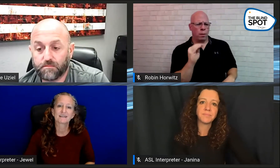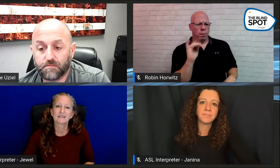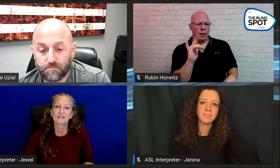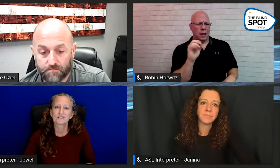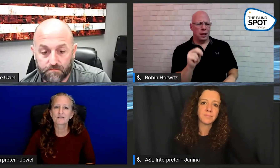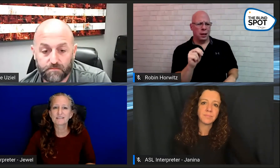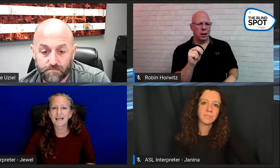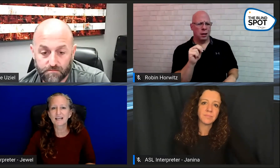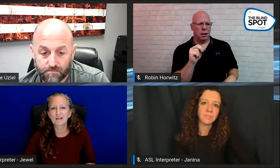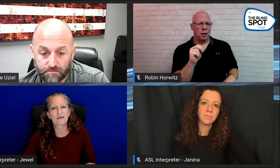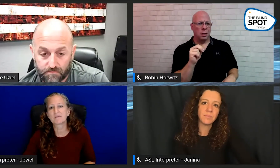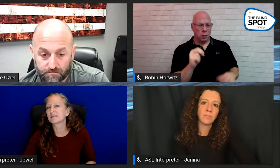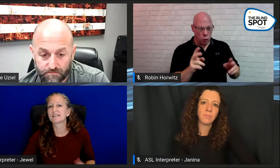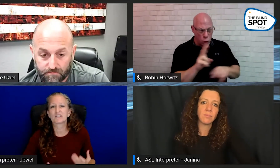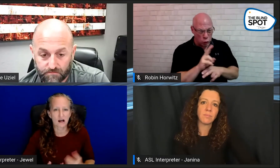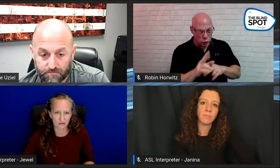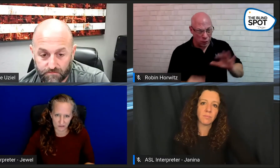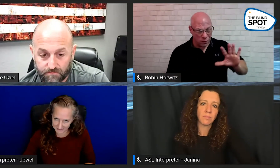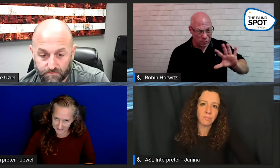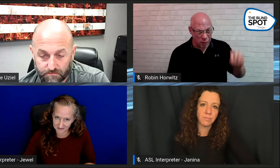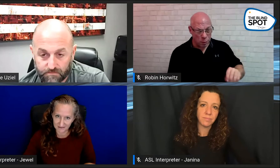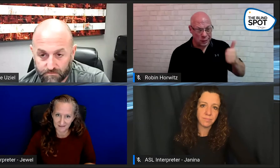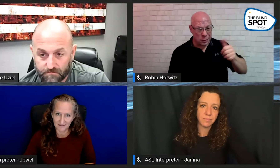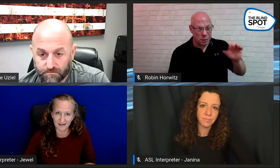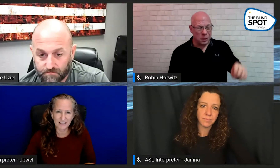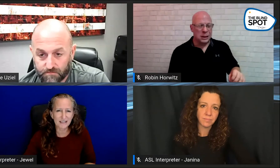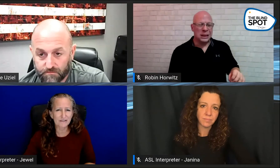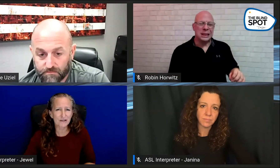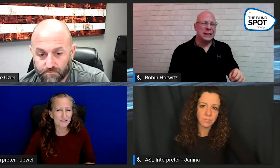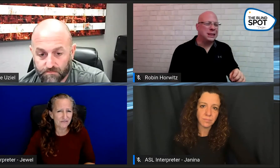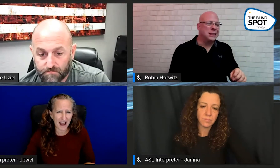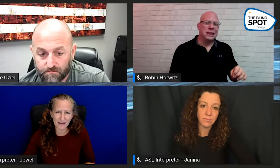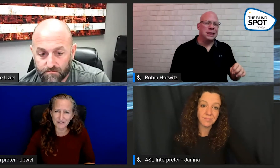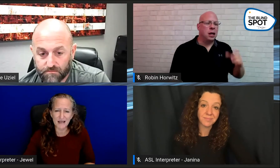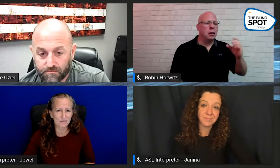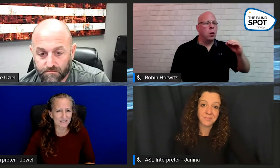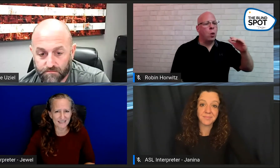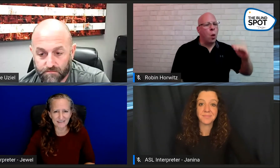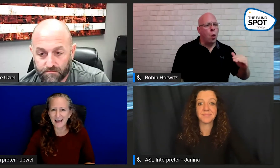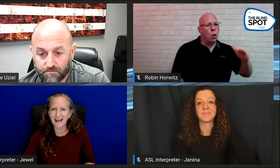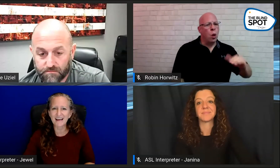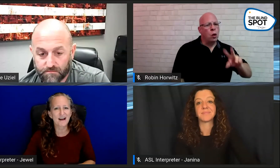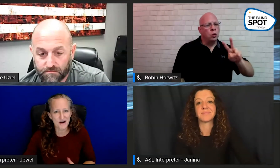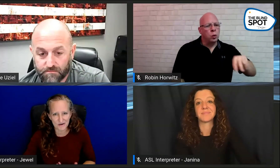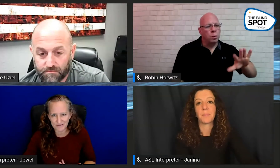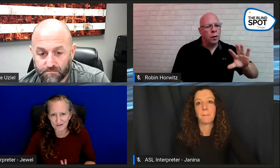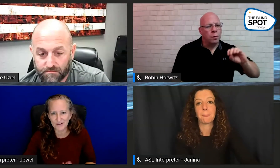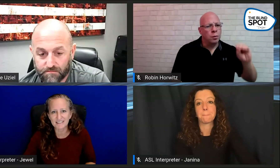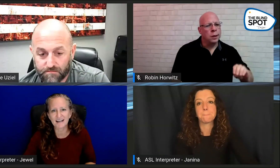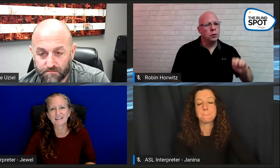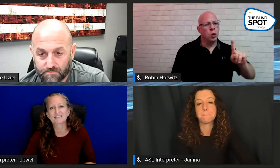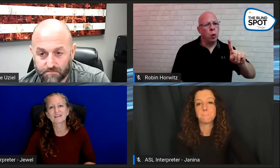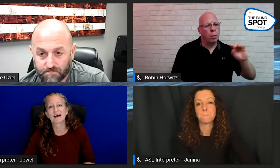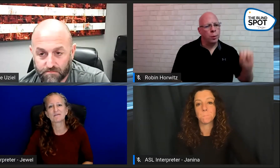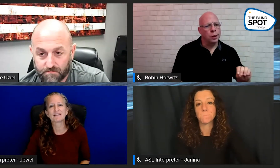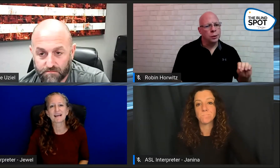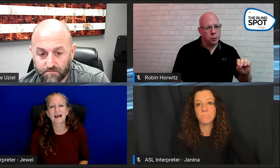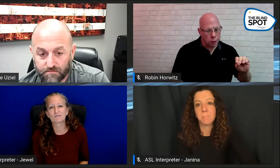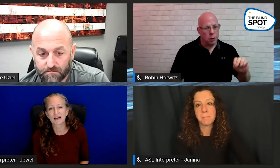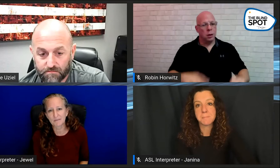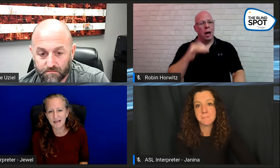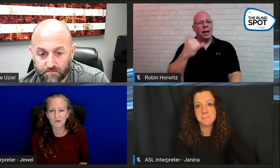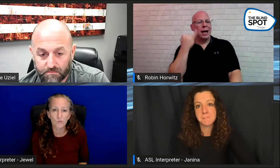has. So say you have $1 million. Are you going to use 5 or 10% of that? No, of course not. So I